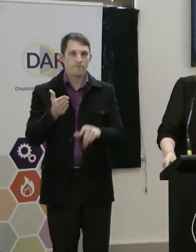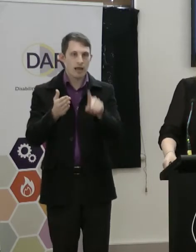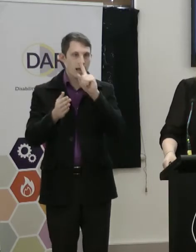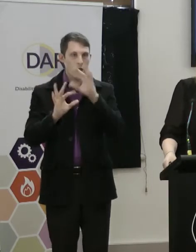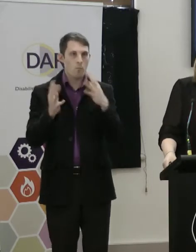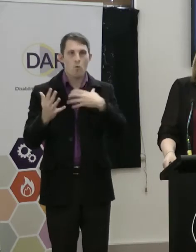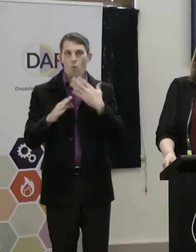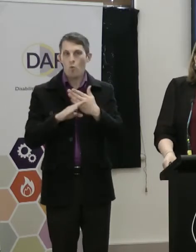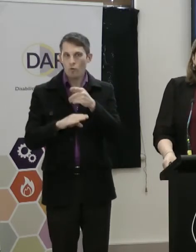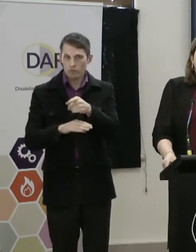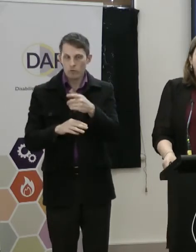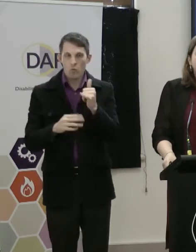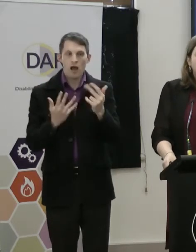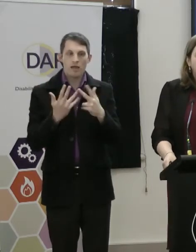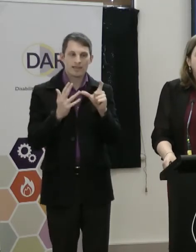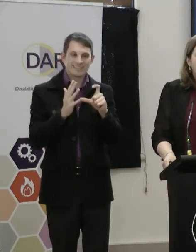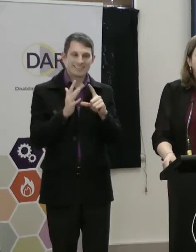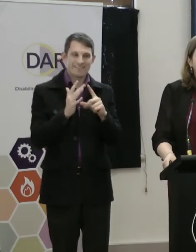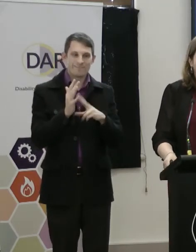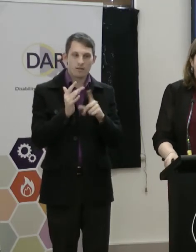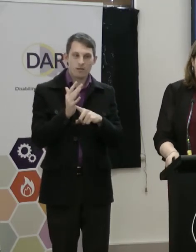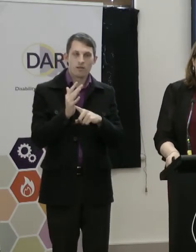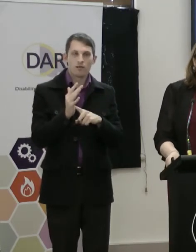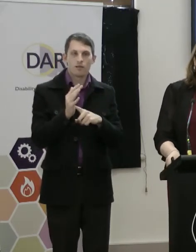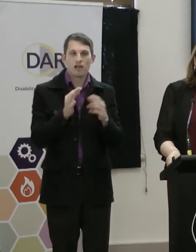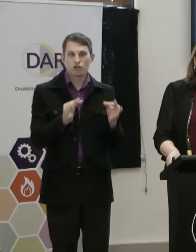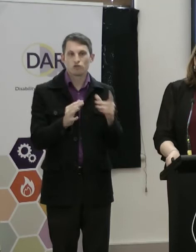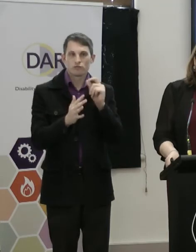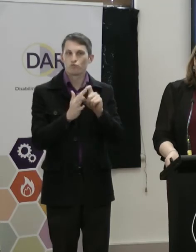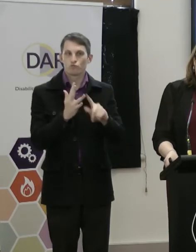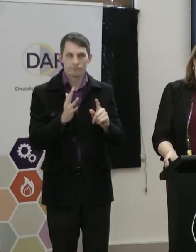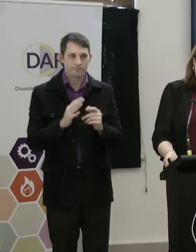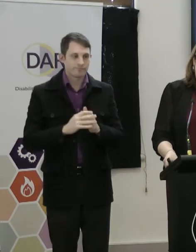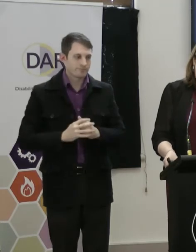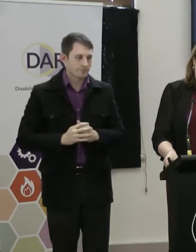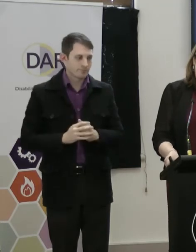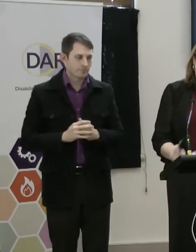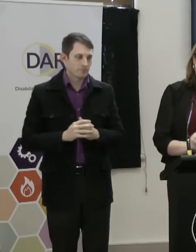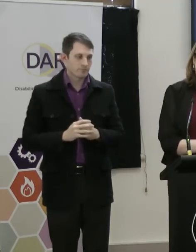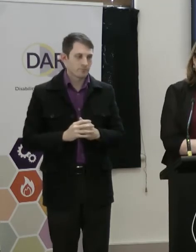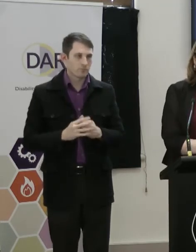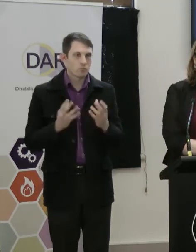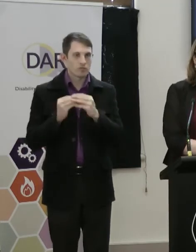And there's a range of other civil actions that we can take under that NDIS Act as well.